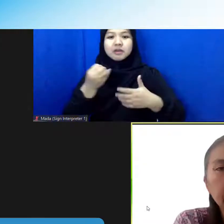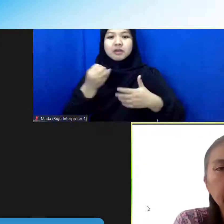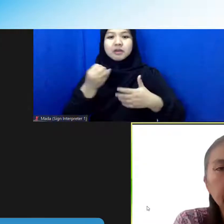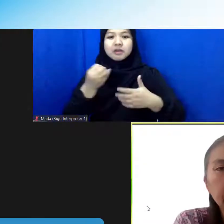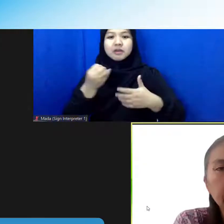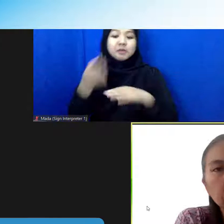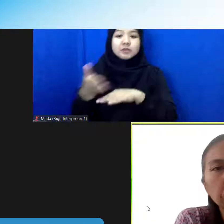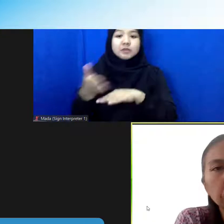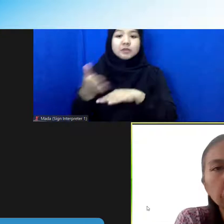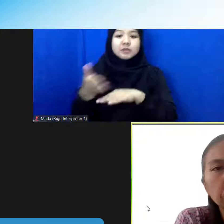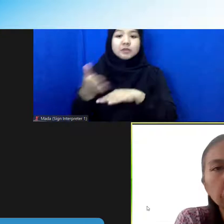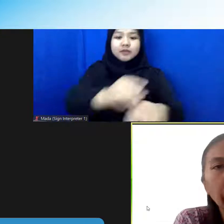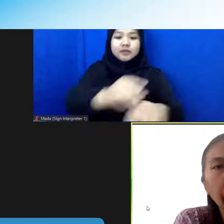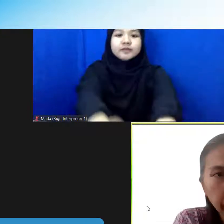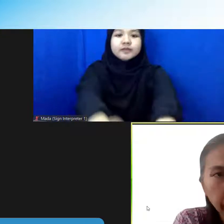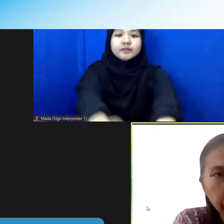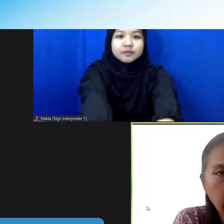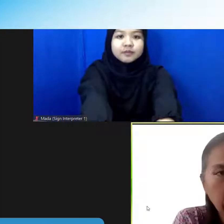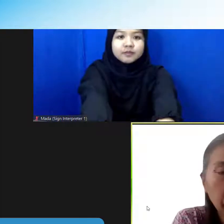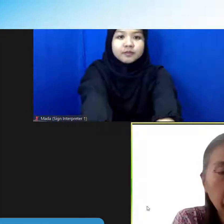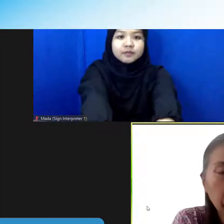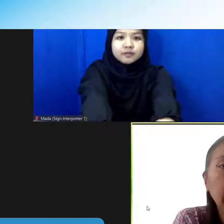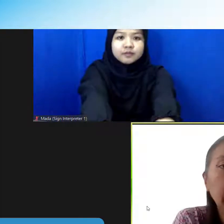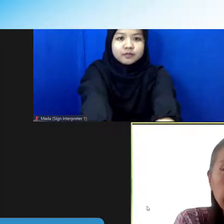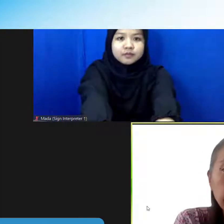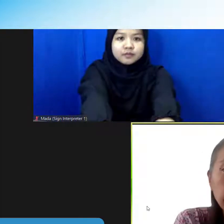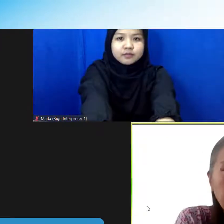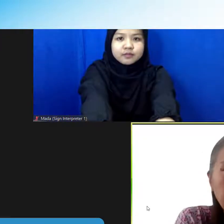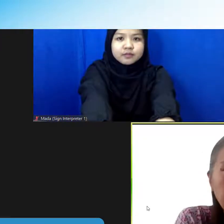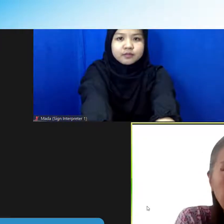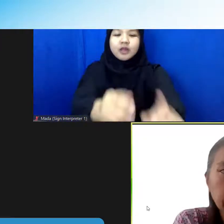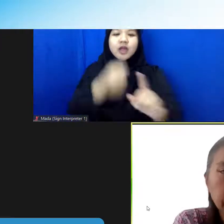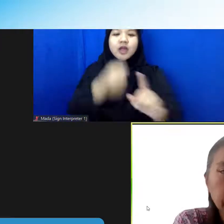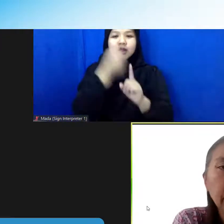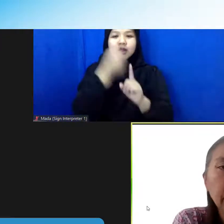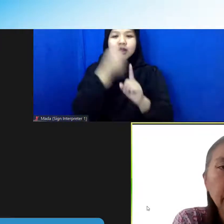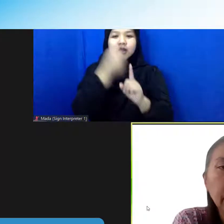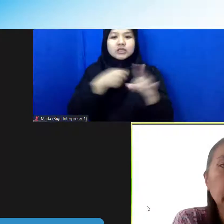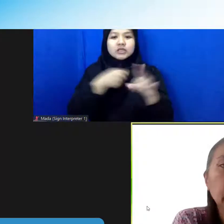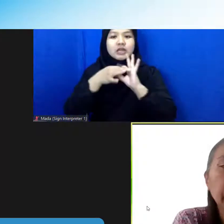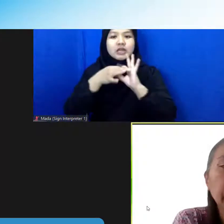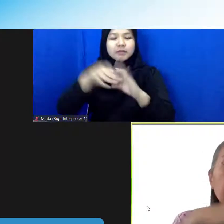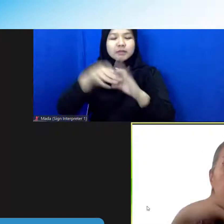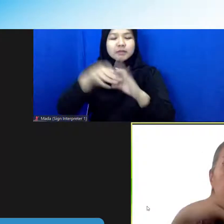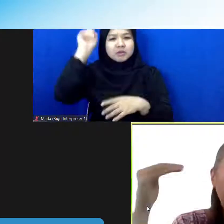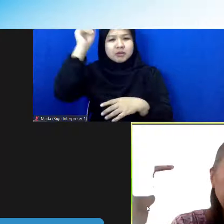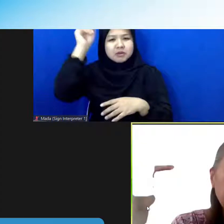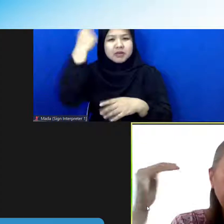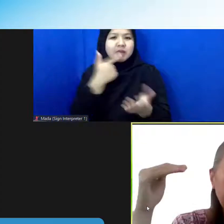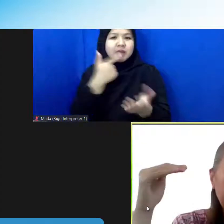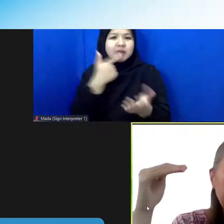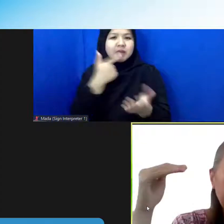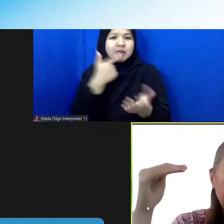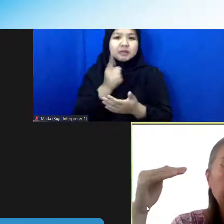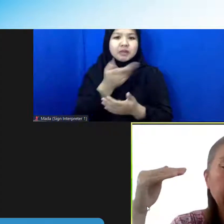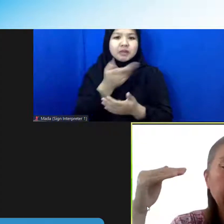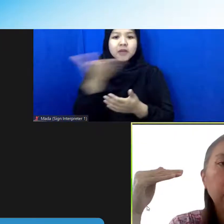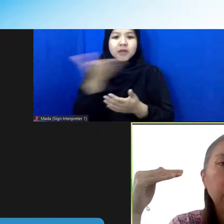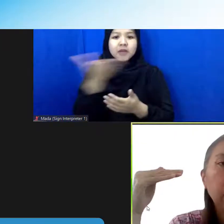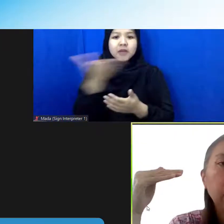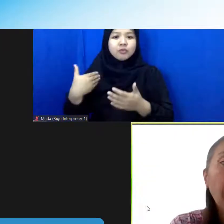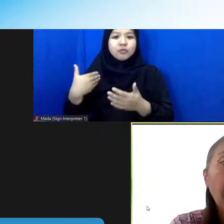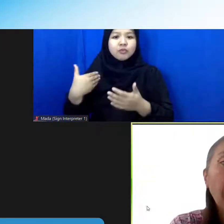The importance to do advocacy to the government and to work with the government is actually because they have the macro